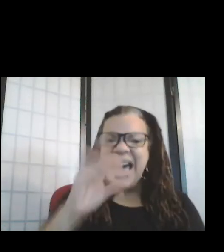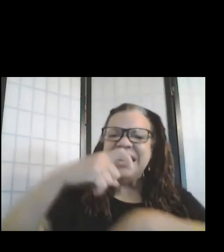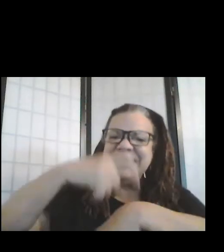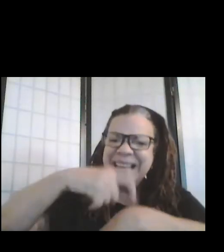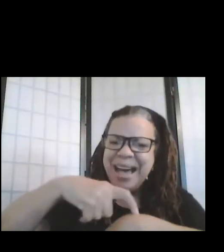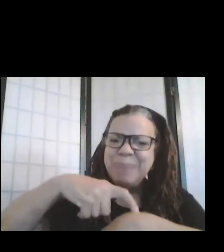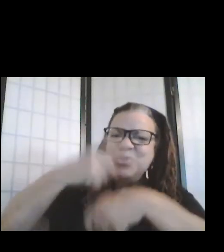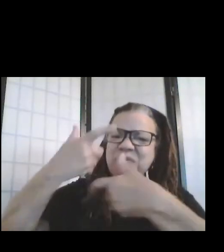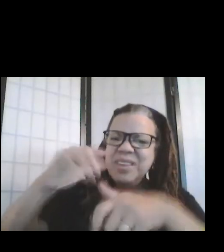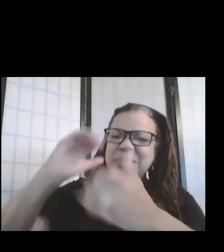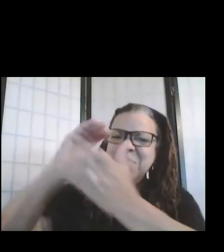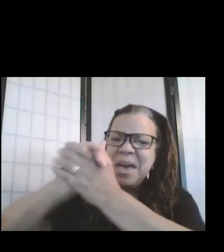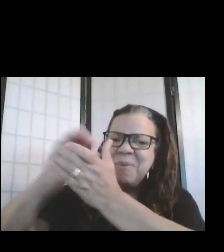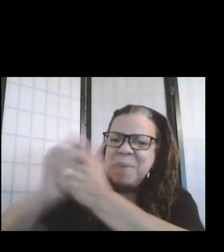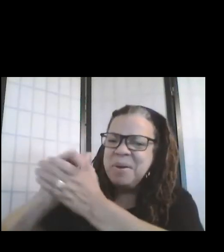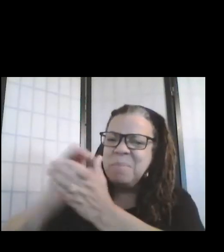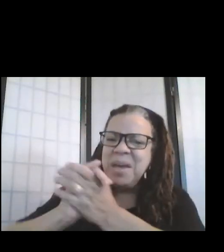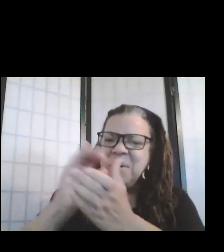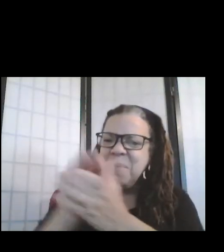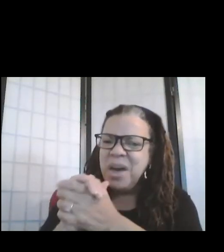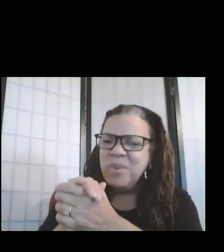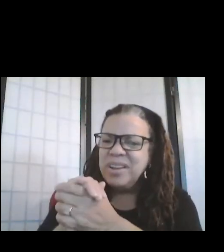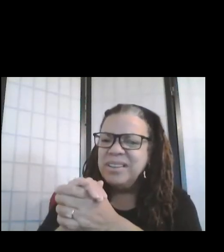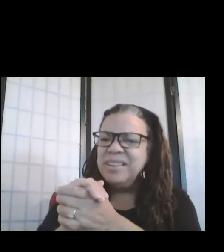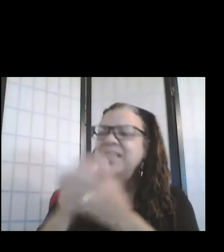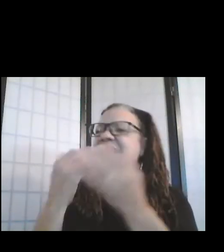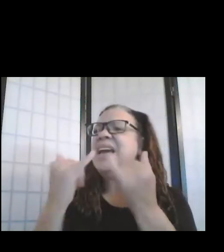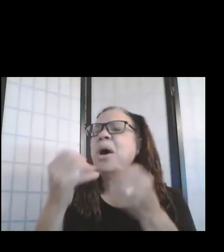times. Now,